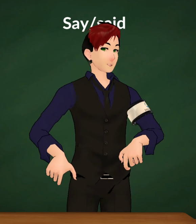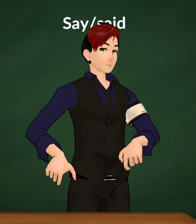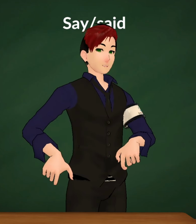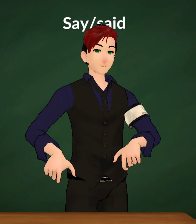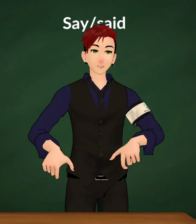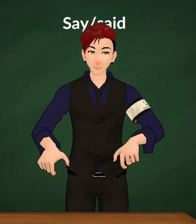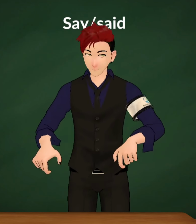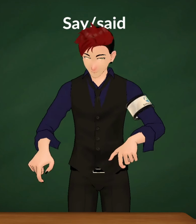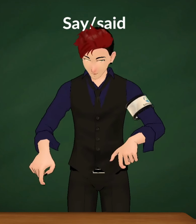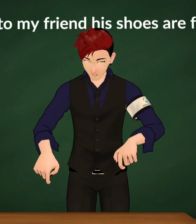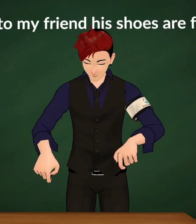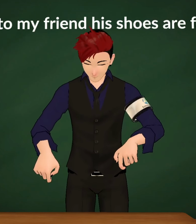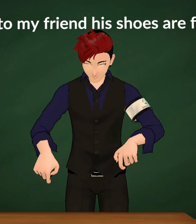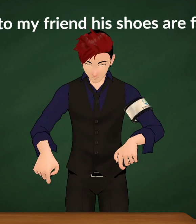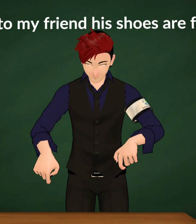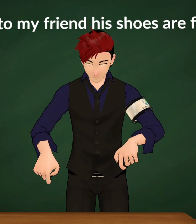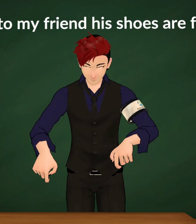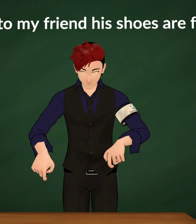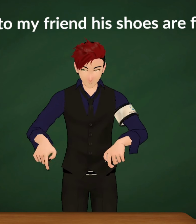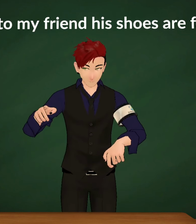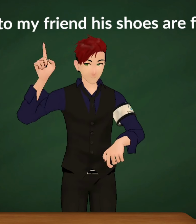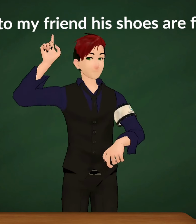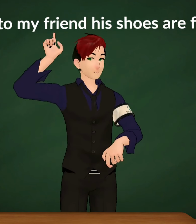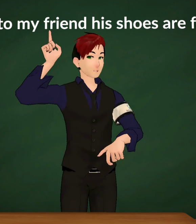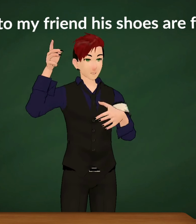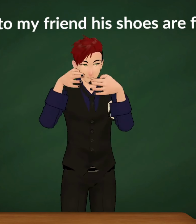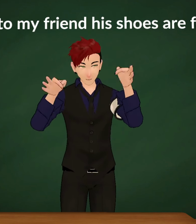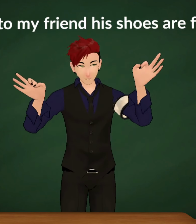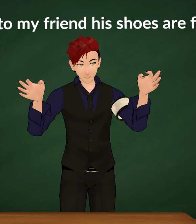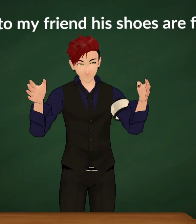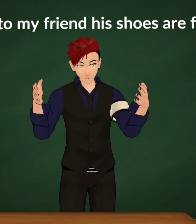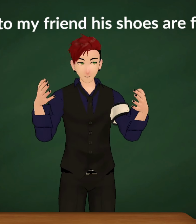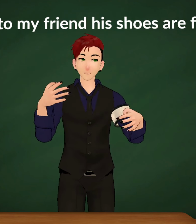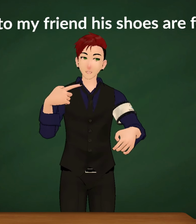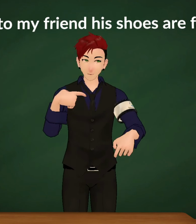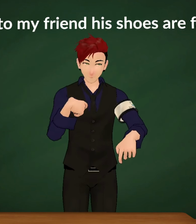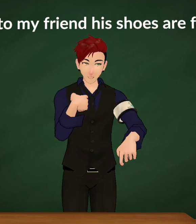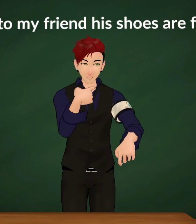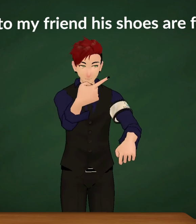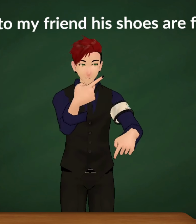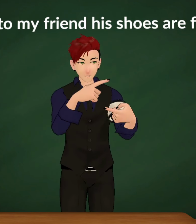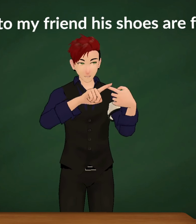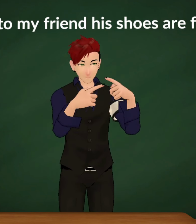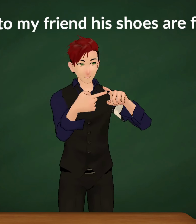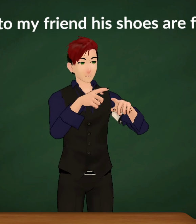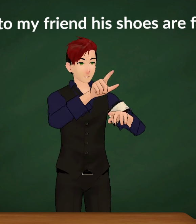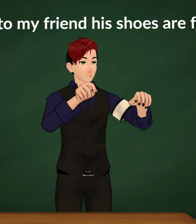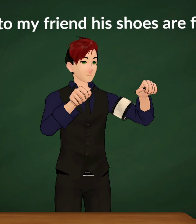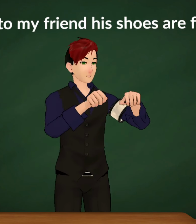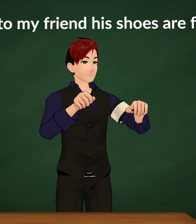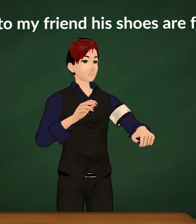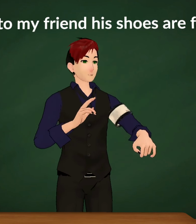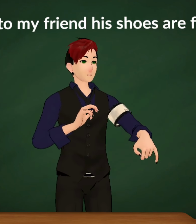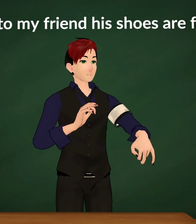Okay, okay. All right. So in this sentence, you would probably be right. I said to my friend, his shoes are